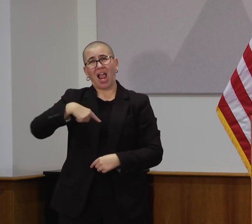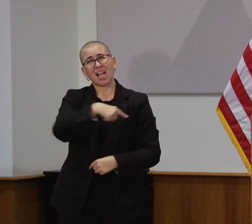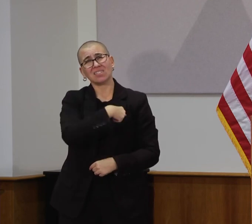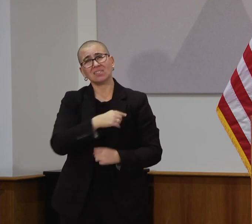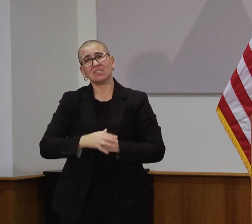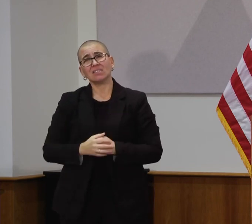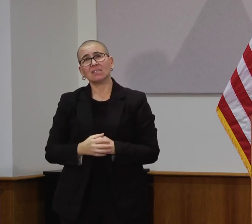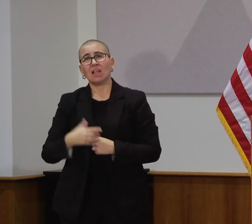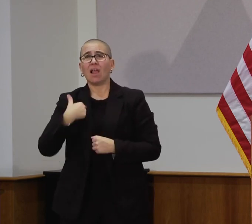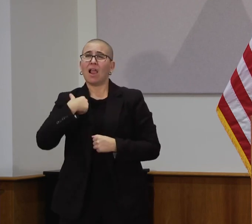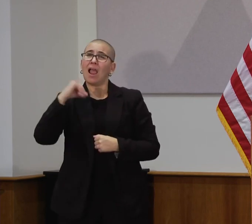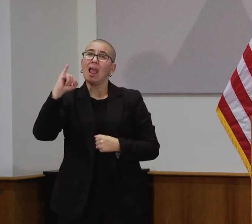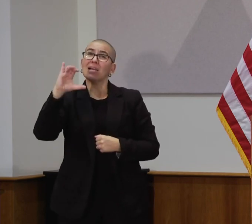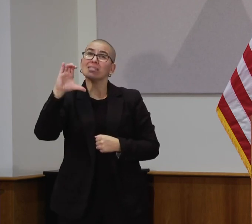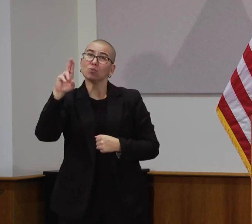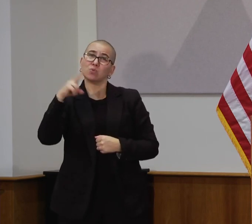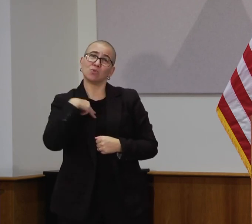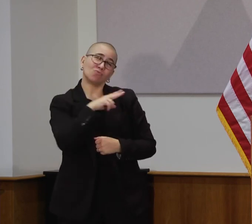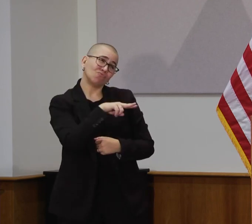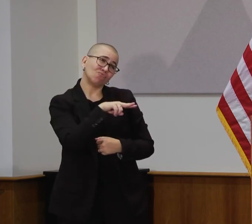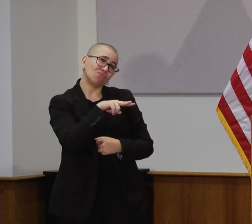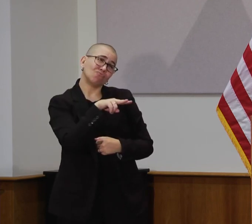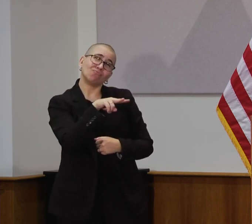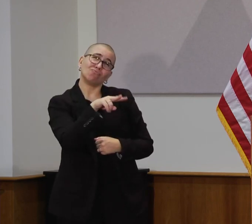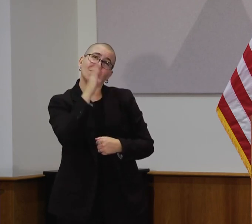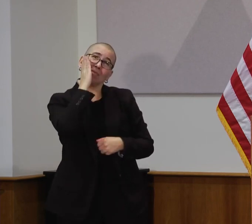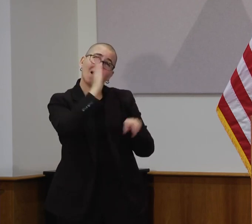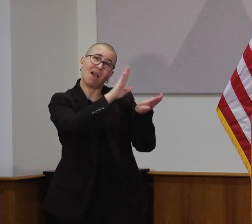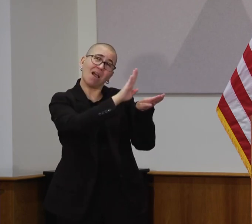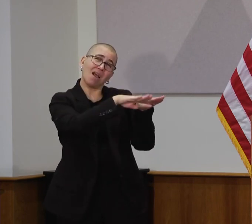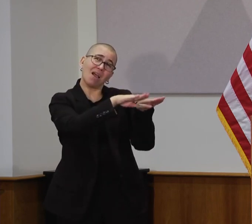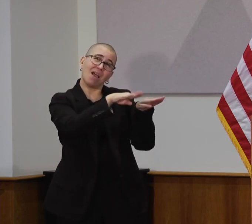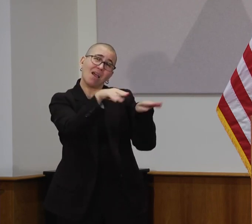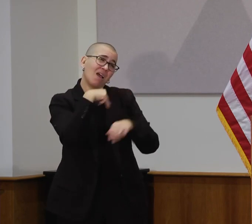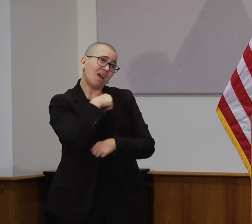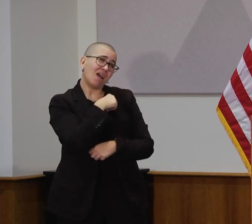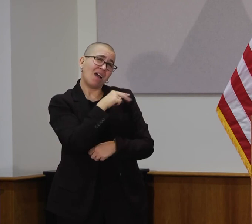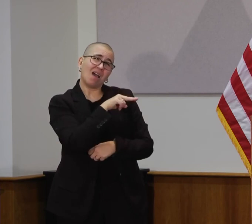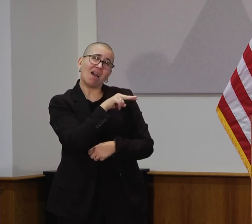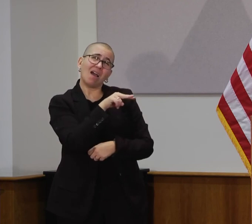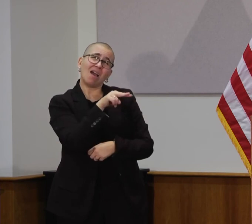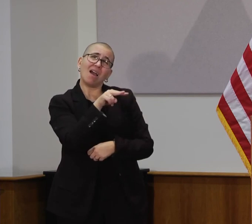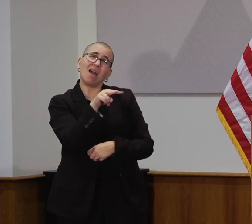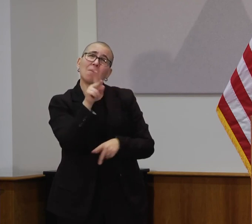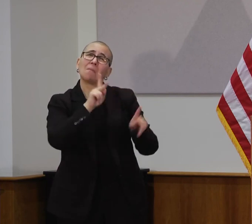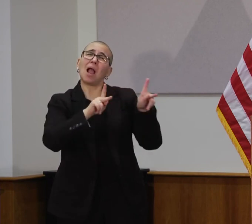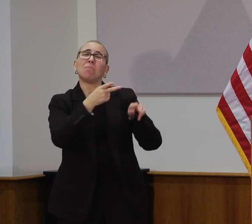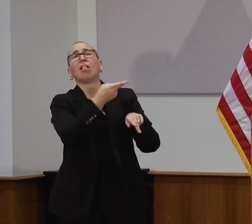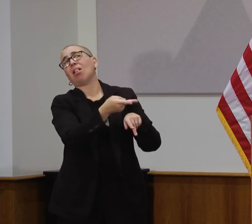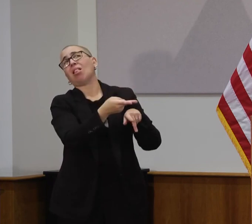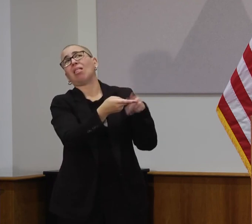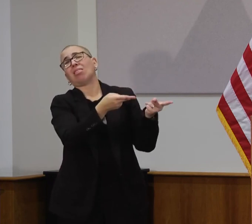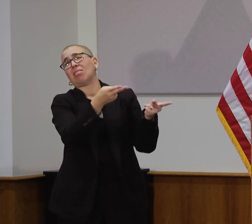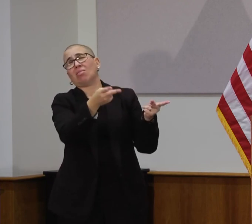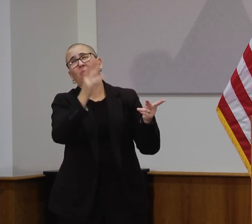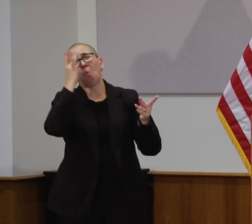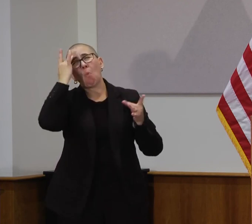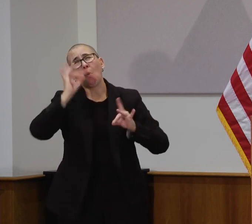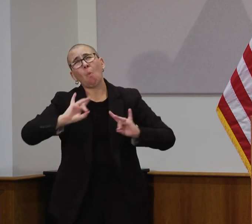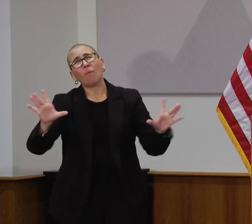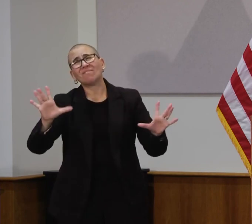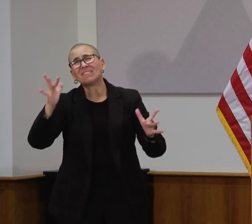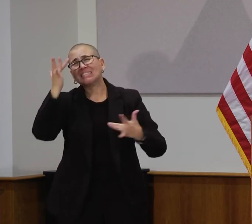with critically ill COVID-19 patients. Suddenly, we were transferring the remaining patients not